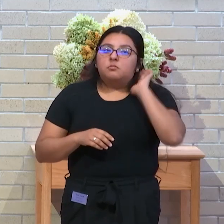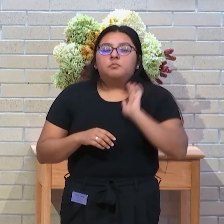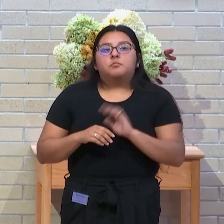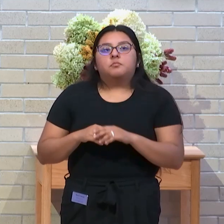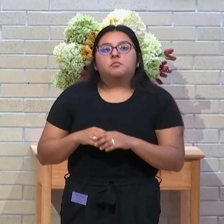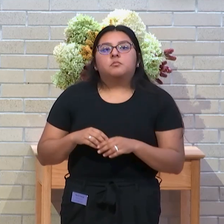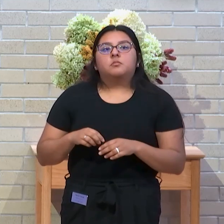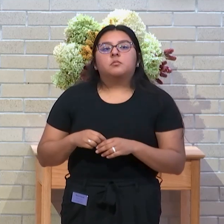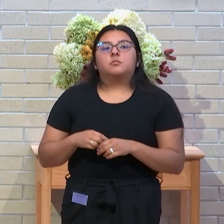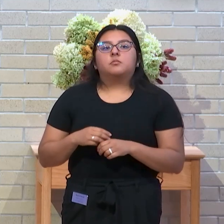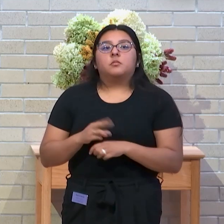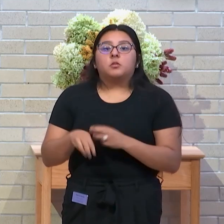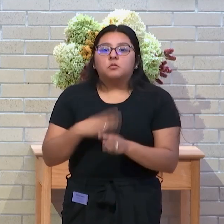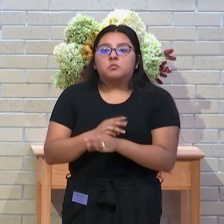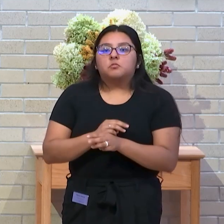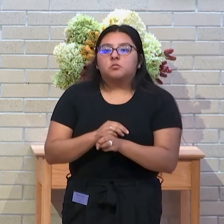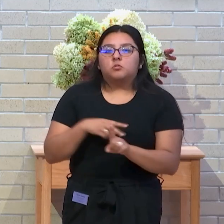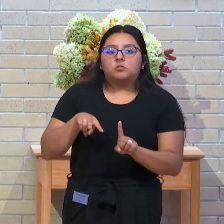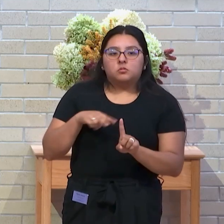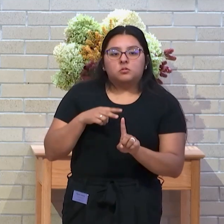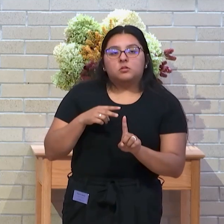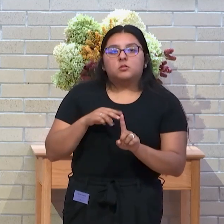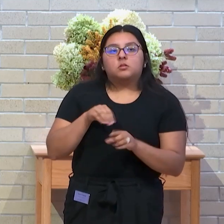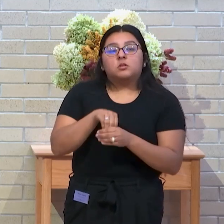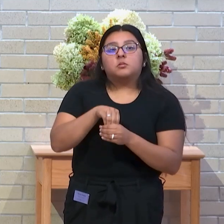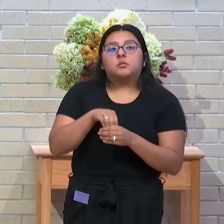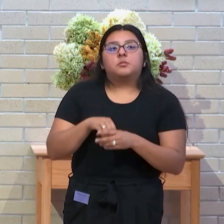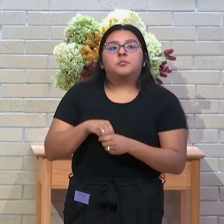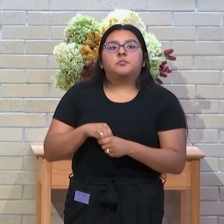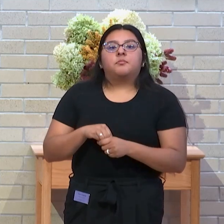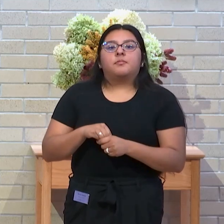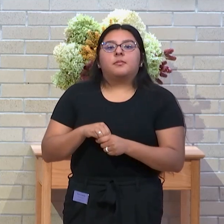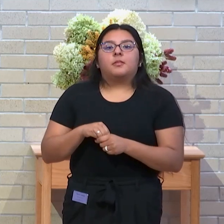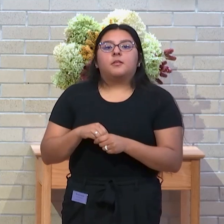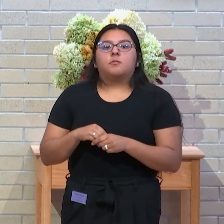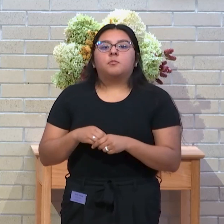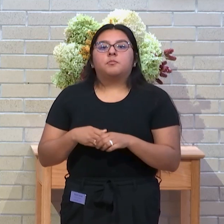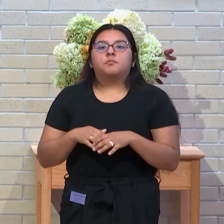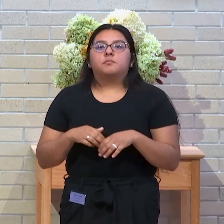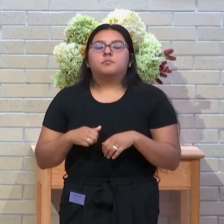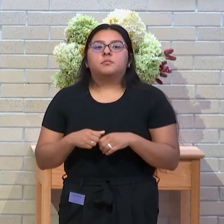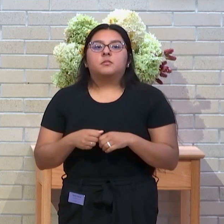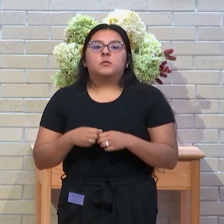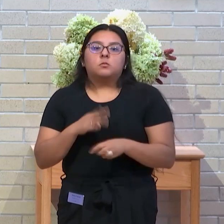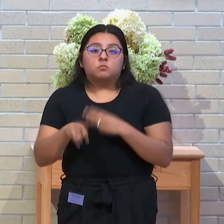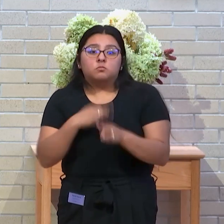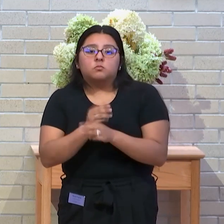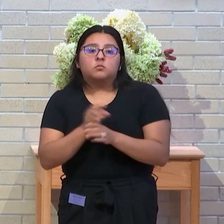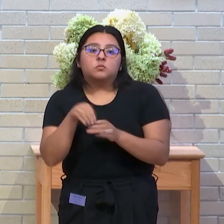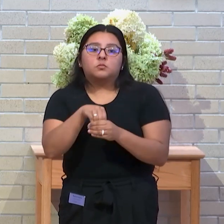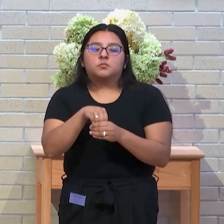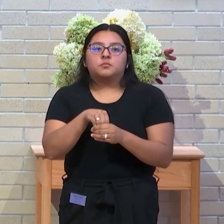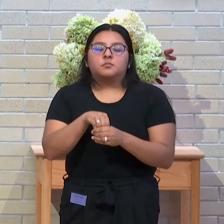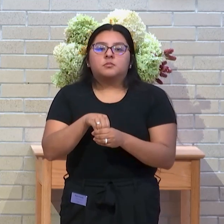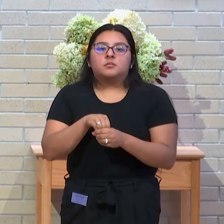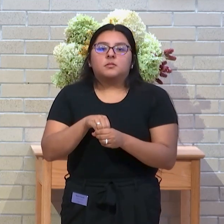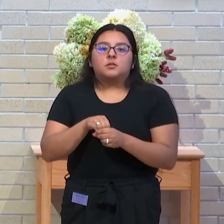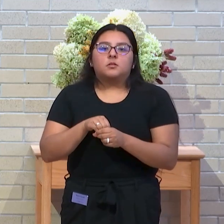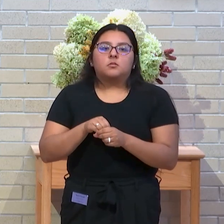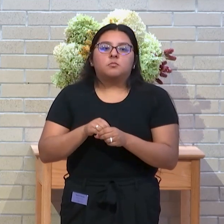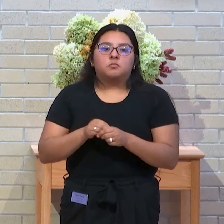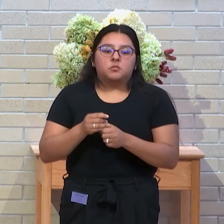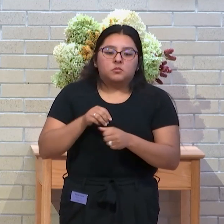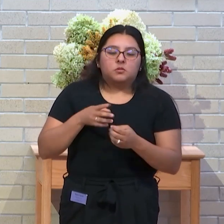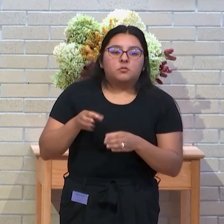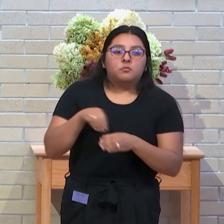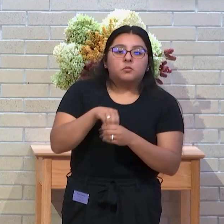And going to the Hopi and Navajo reservations really showed me what it was like to be globally engaged, immersed in a culture so